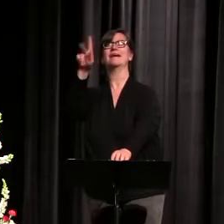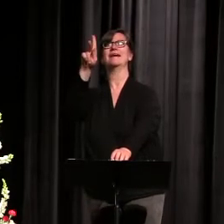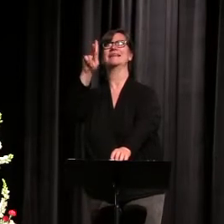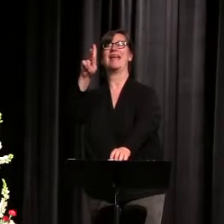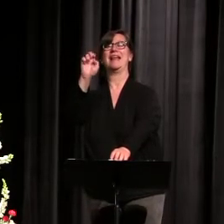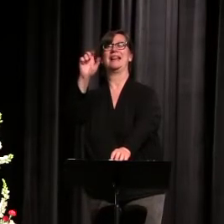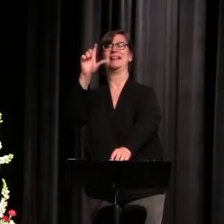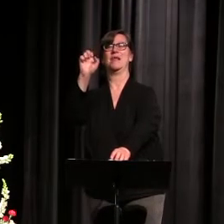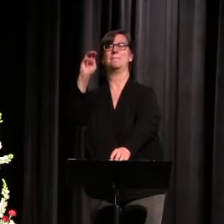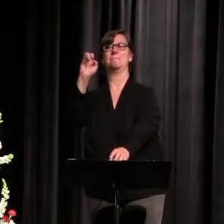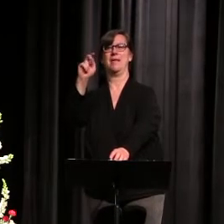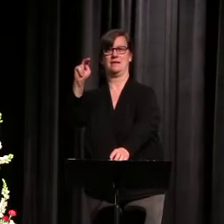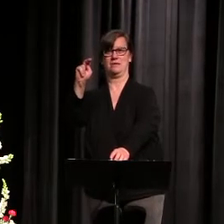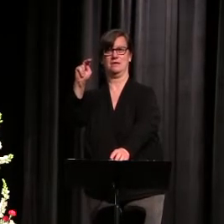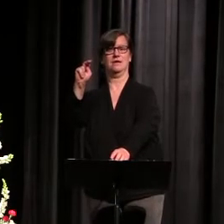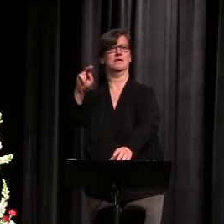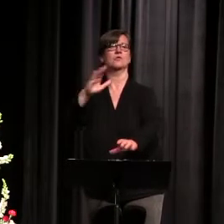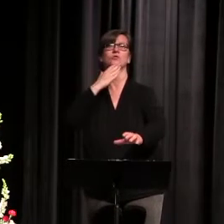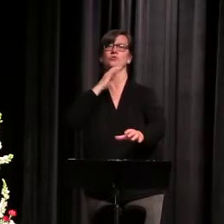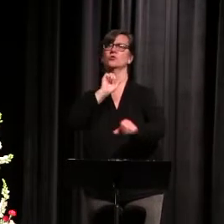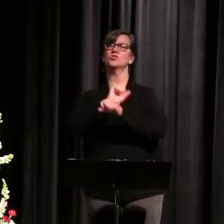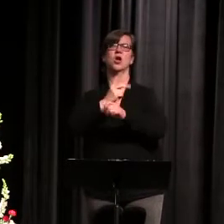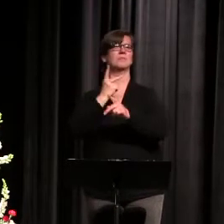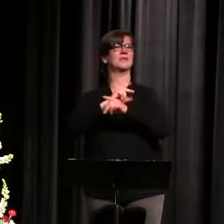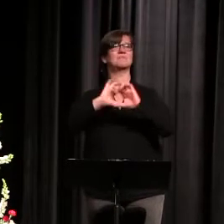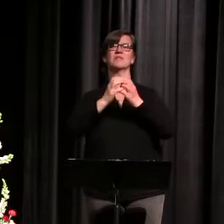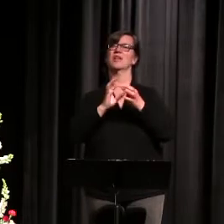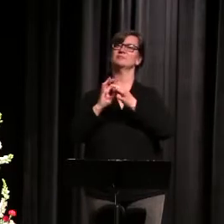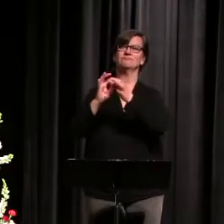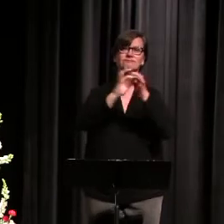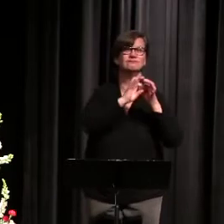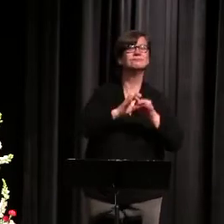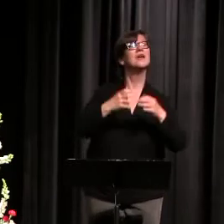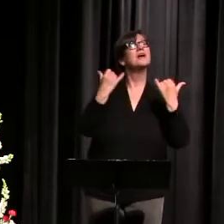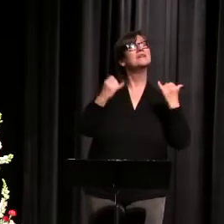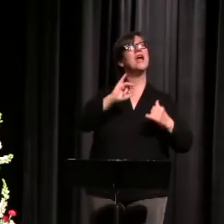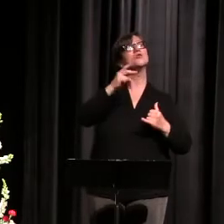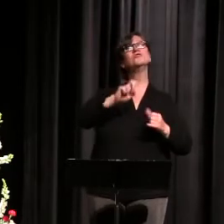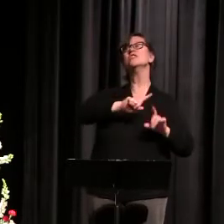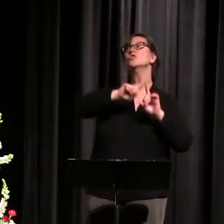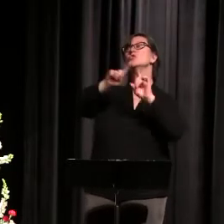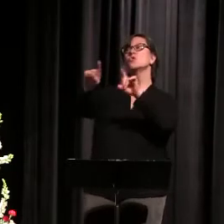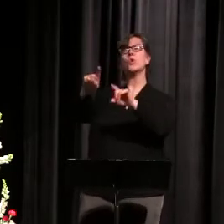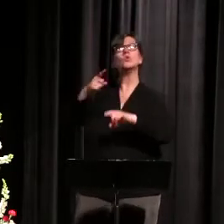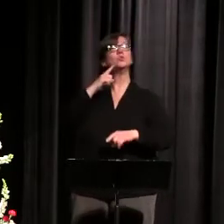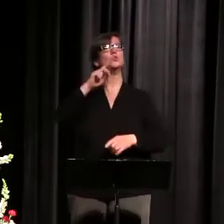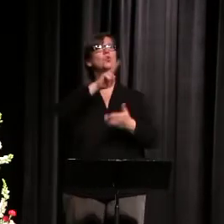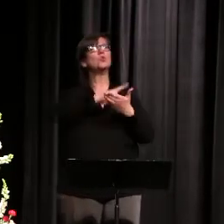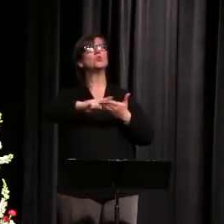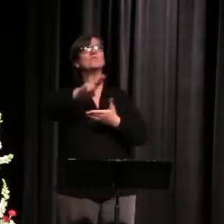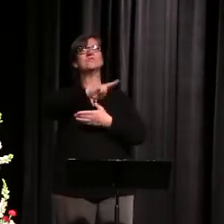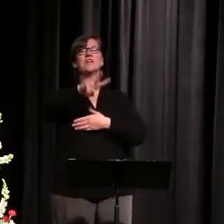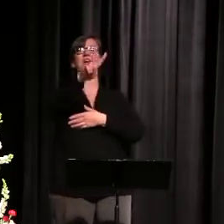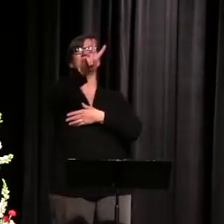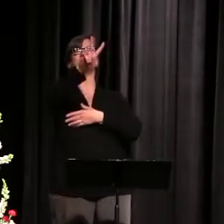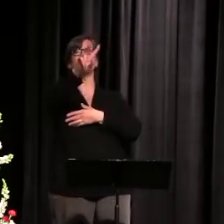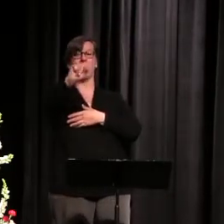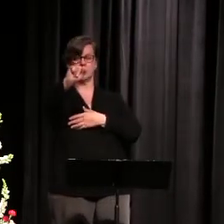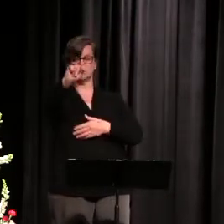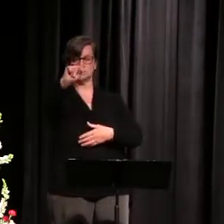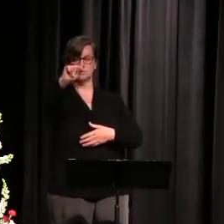Jane is off to the University of Vermont to study environmental studies. Please join me in welcoming our class president, Jane.